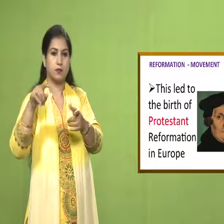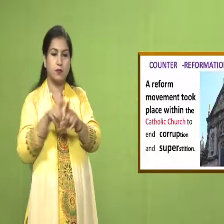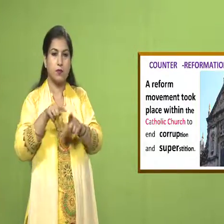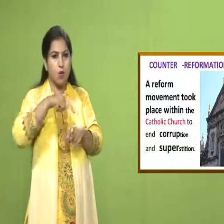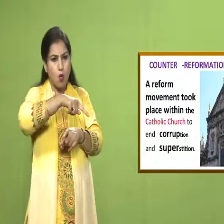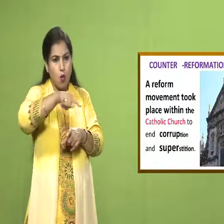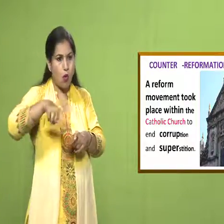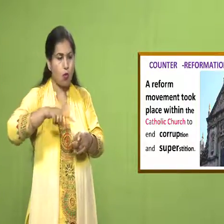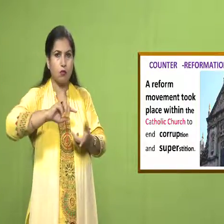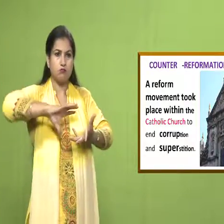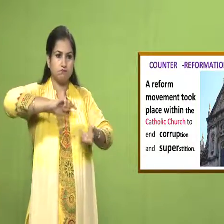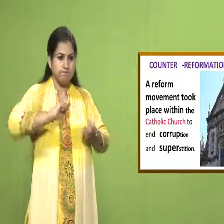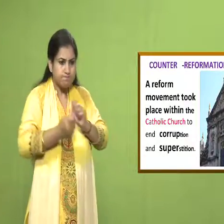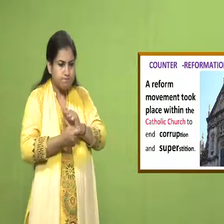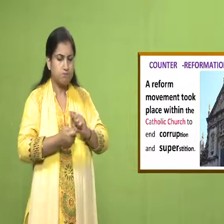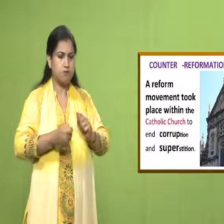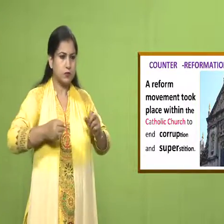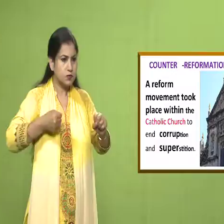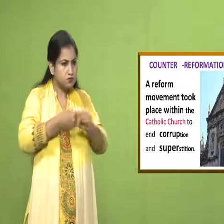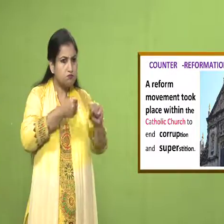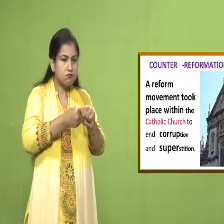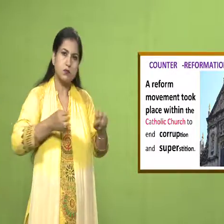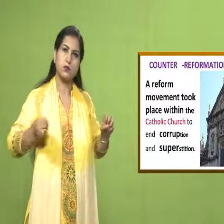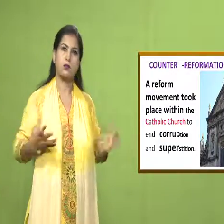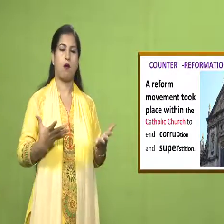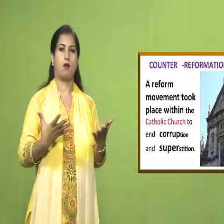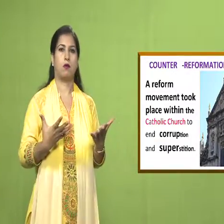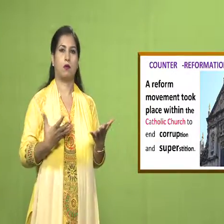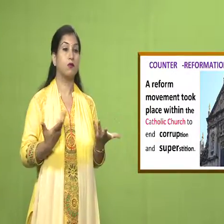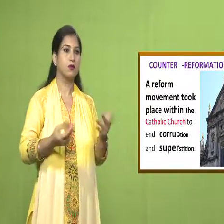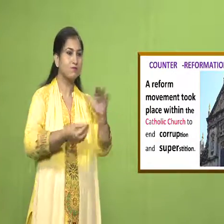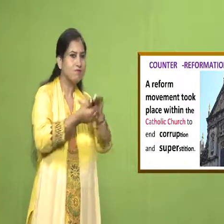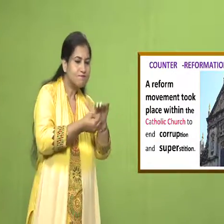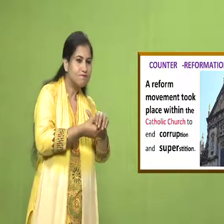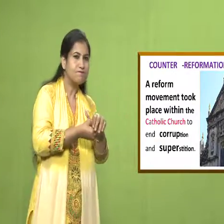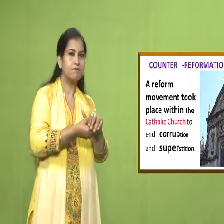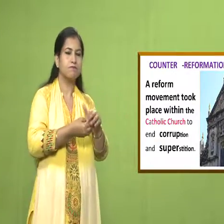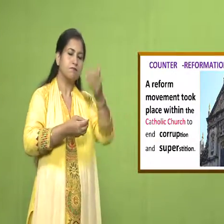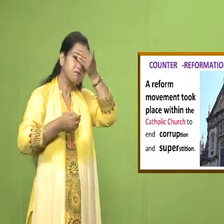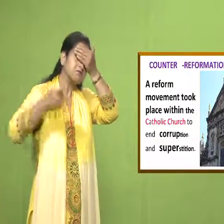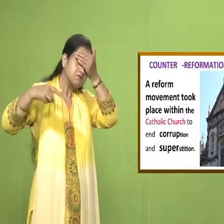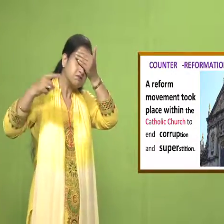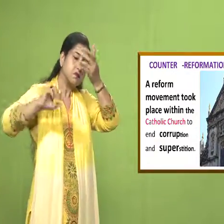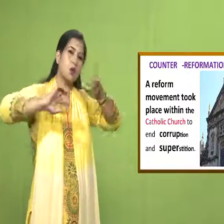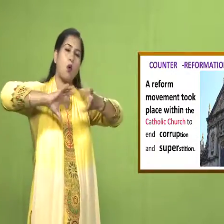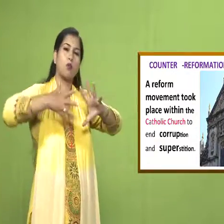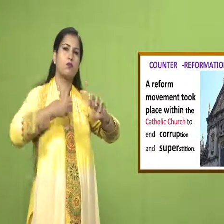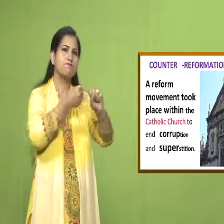A reform movement took place in the Catholic Church to end the corruption and superstition.